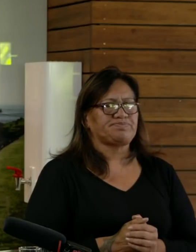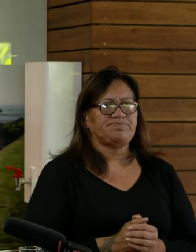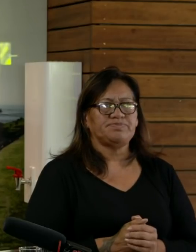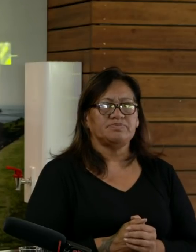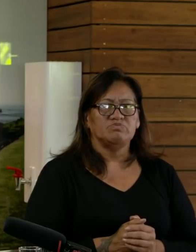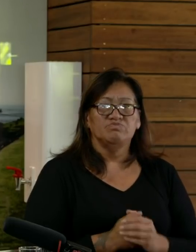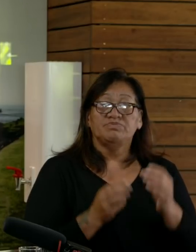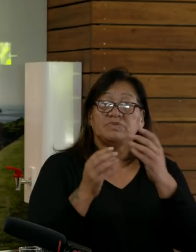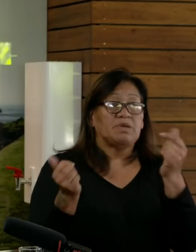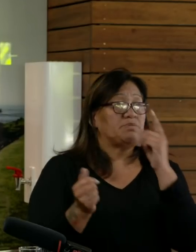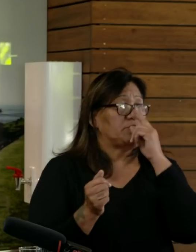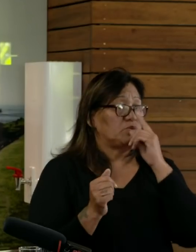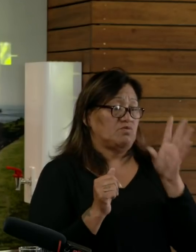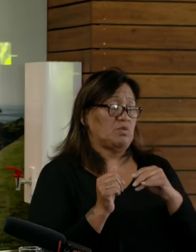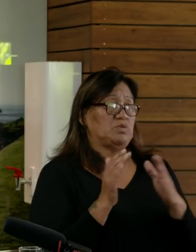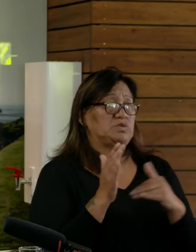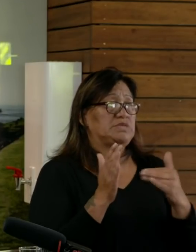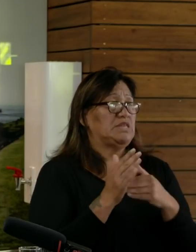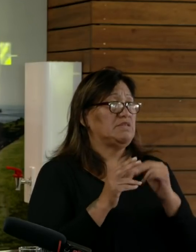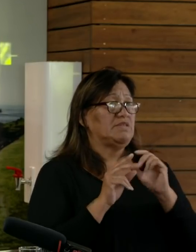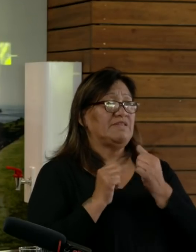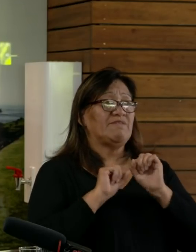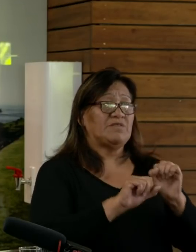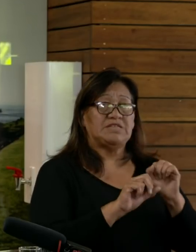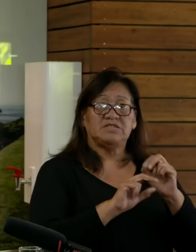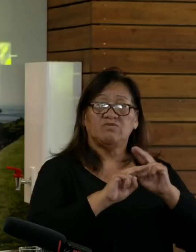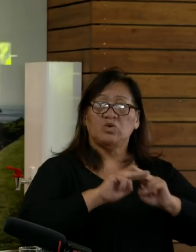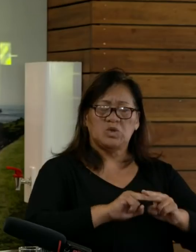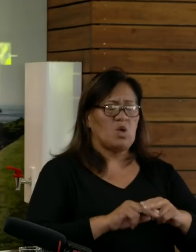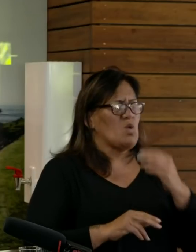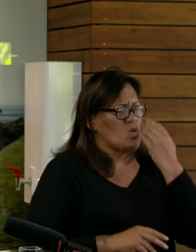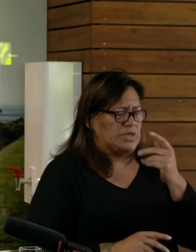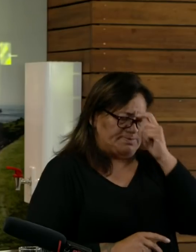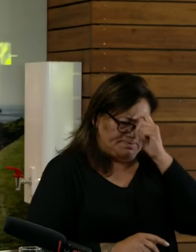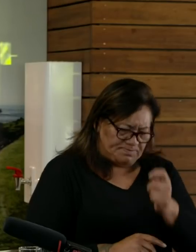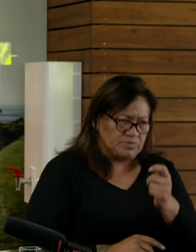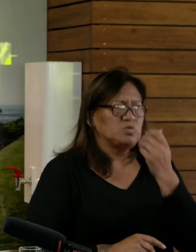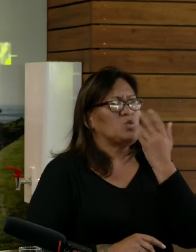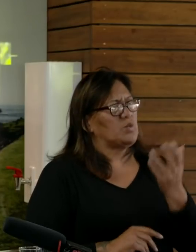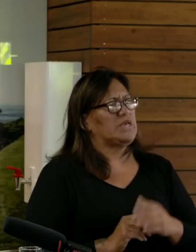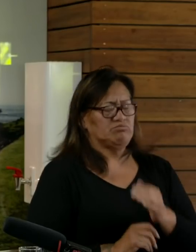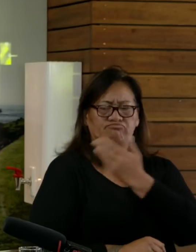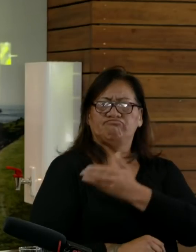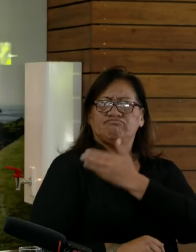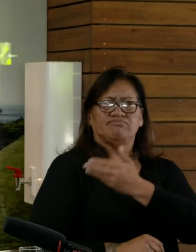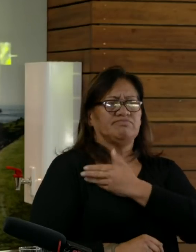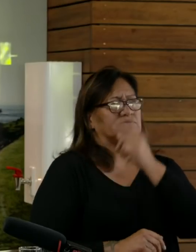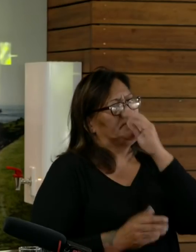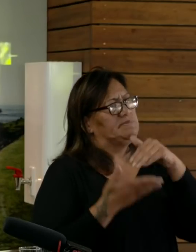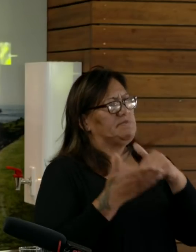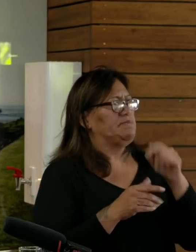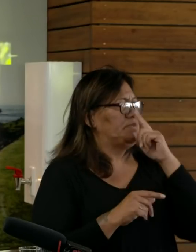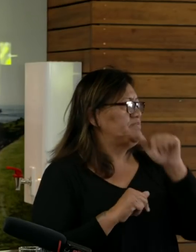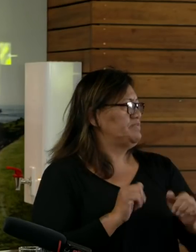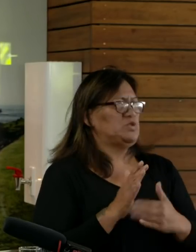For those members of the New Zealand Defence Force, they serve with a sense of duty and a sense of pride in being able to help our fellow